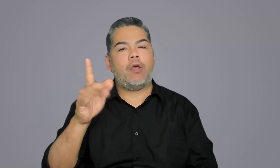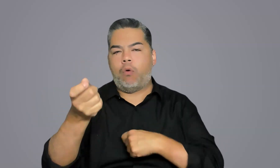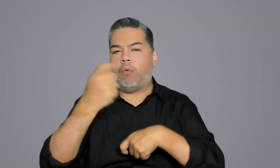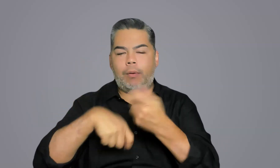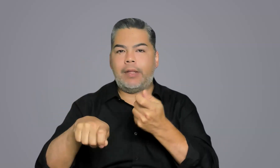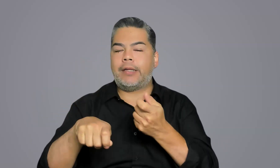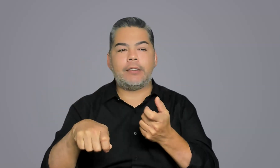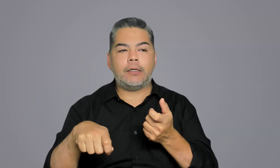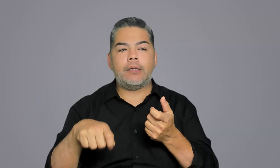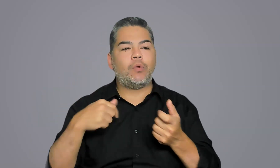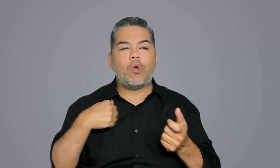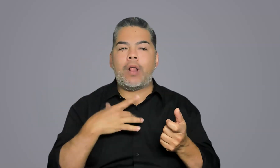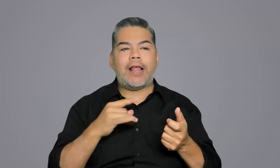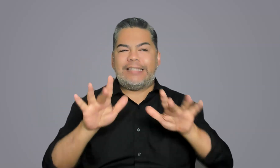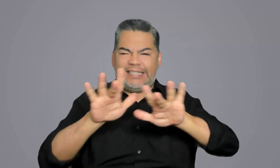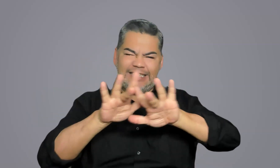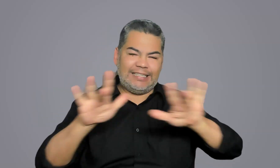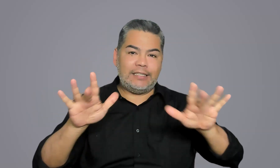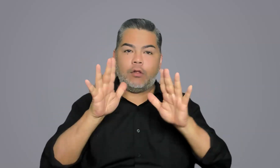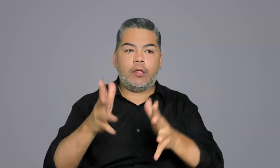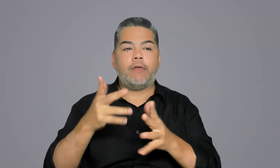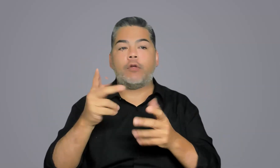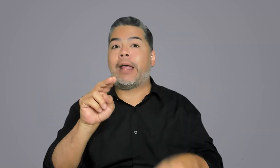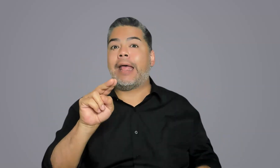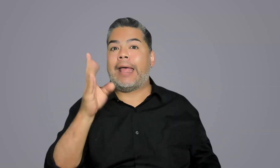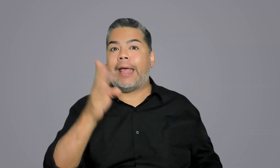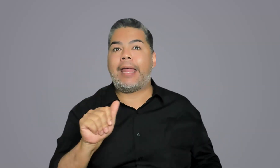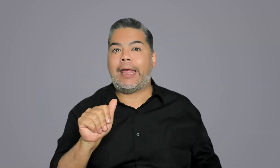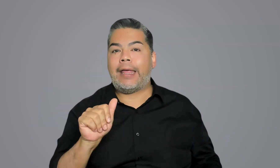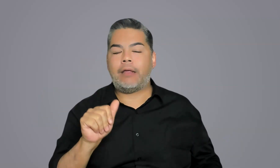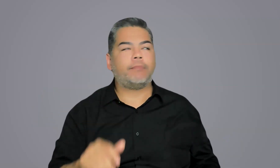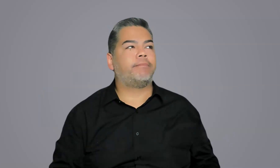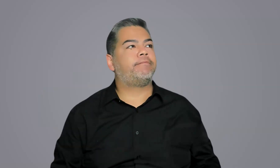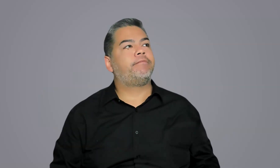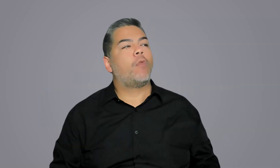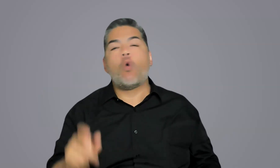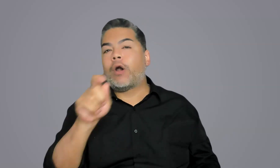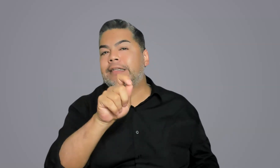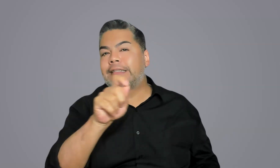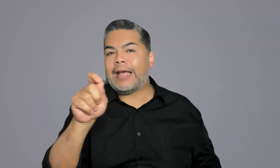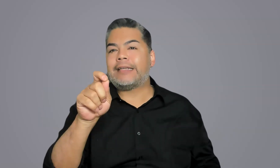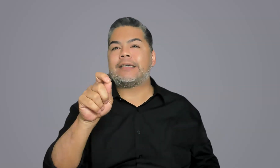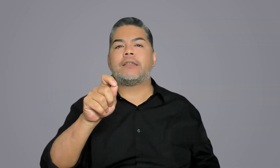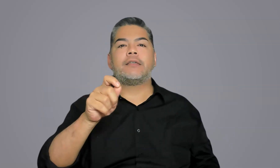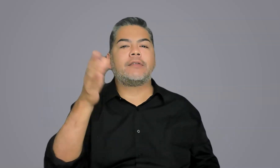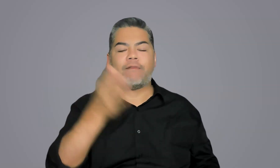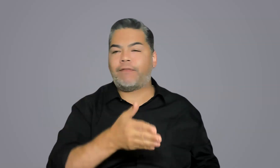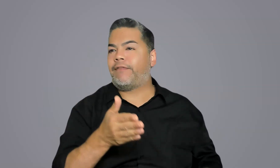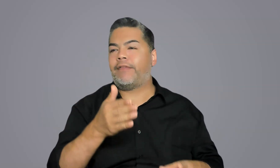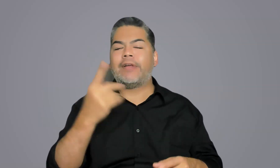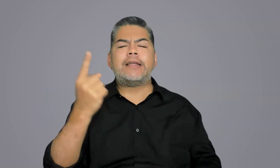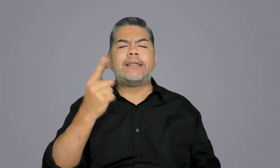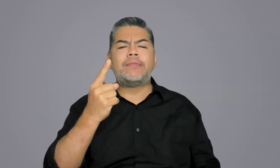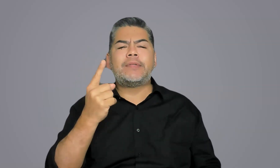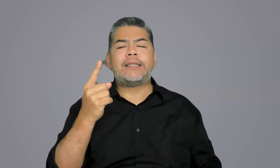leave cells blank, so either an NA for like not applicable, or a dash or a hyphen. Again, that one's not necessarily the best because it